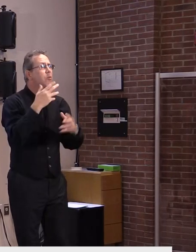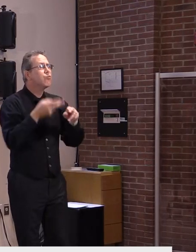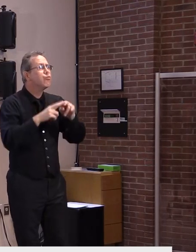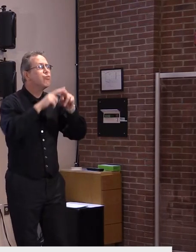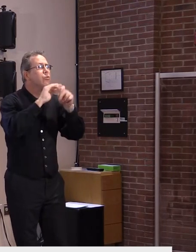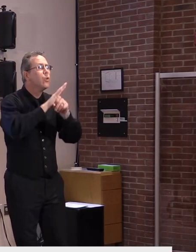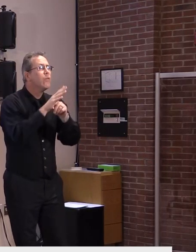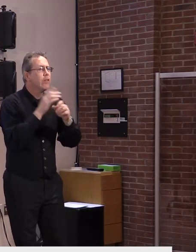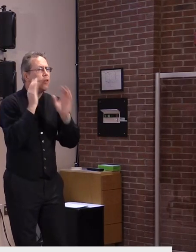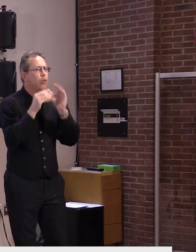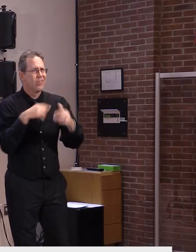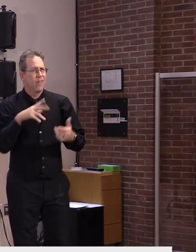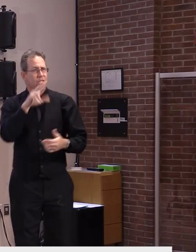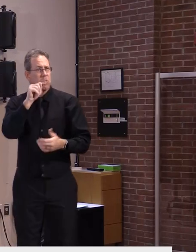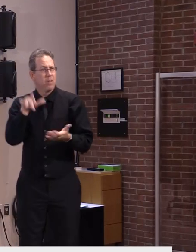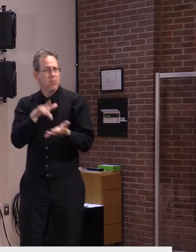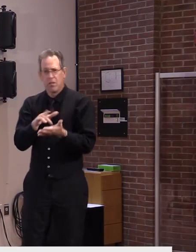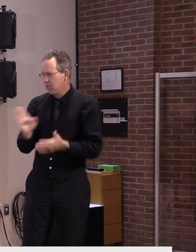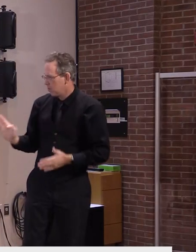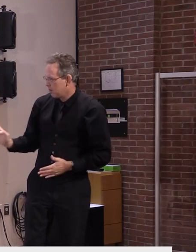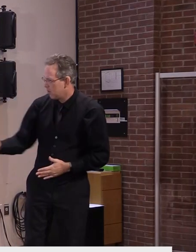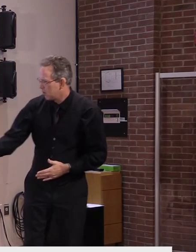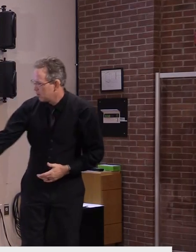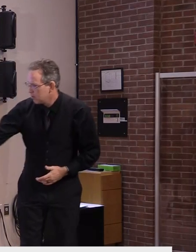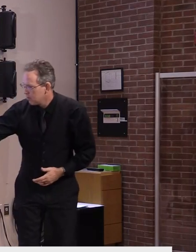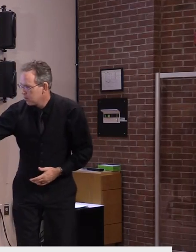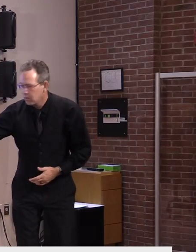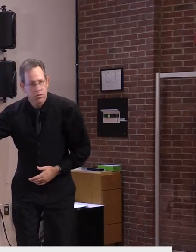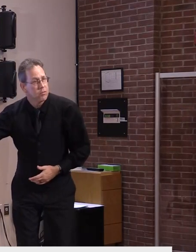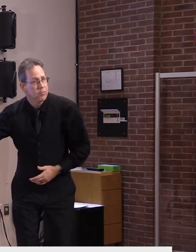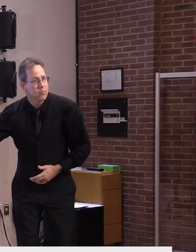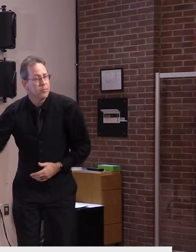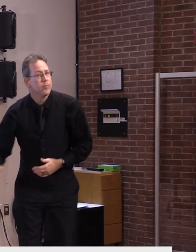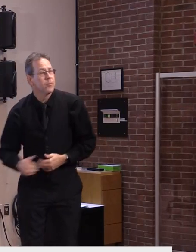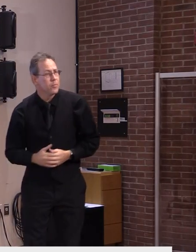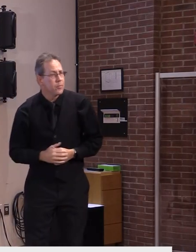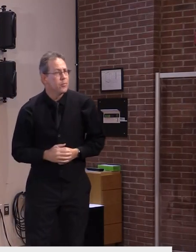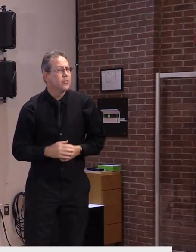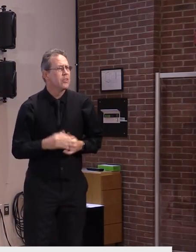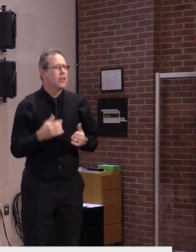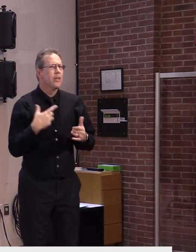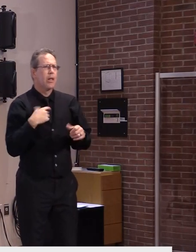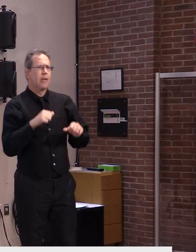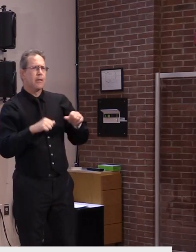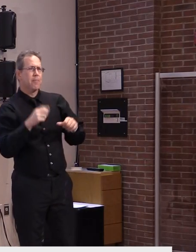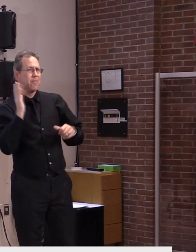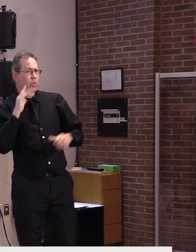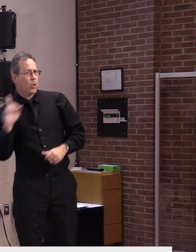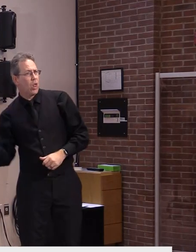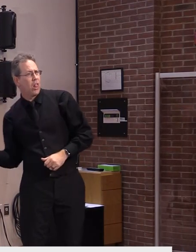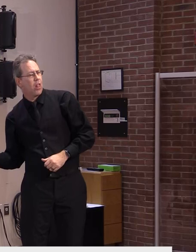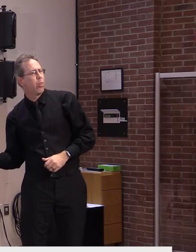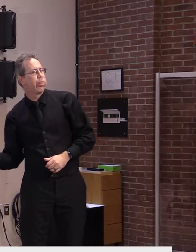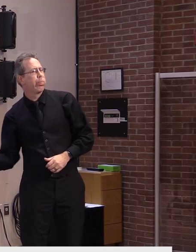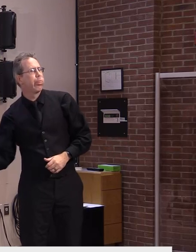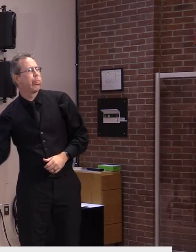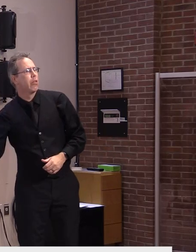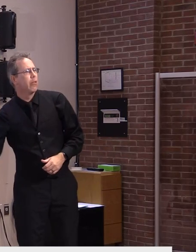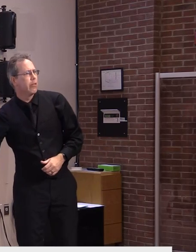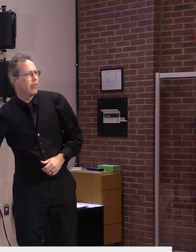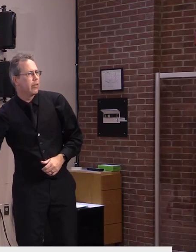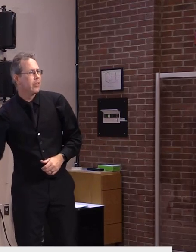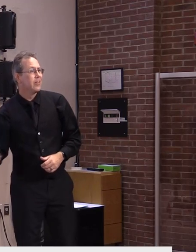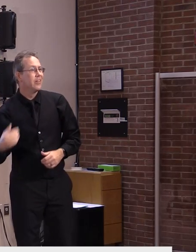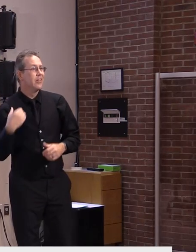and also because of the trends in Vermont, a little uncertain as to the direction that we're heading, unfortunately. When